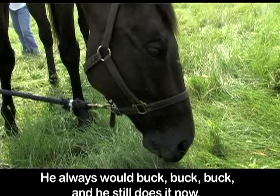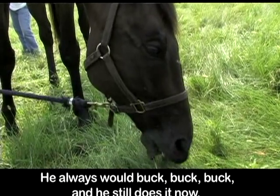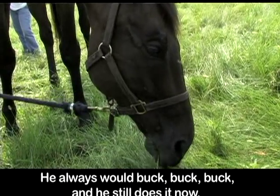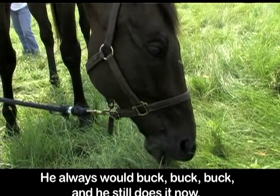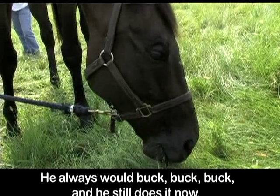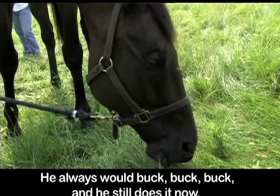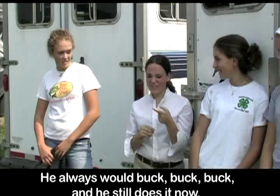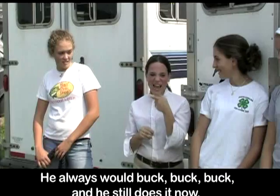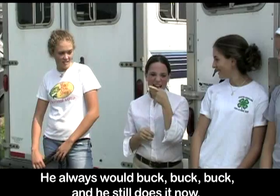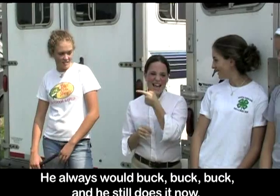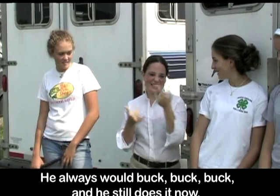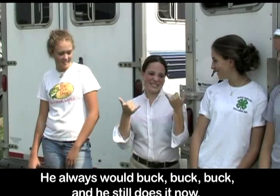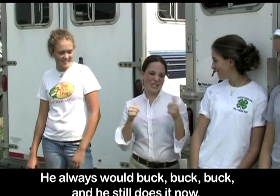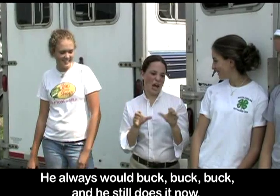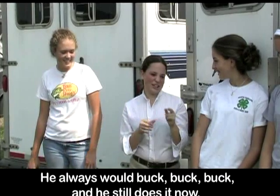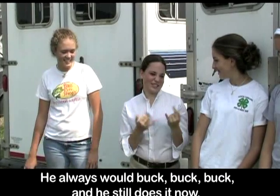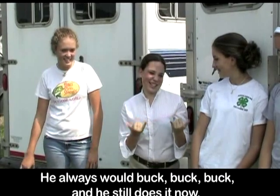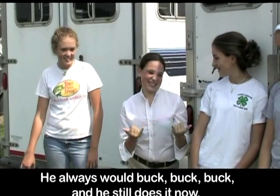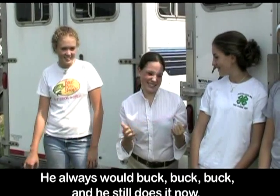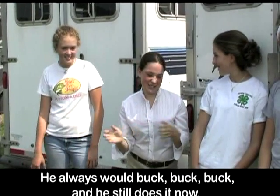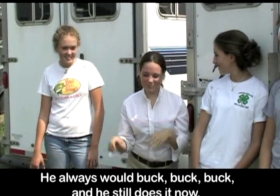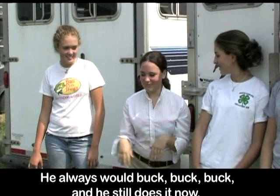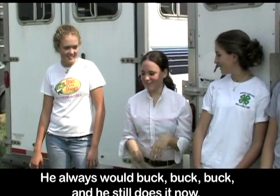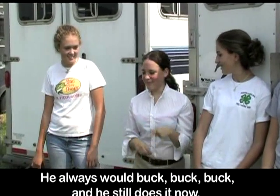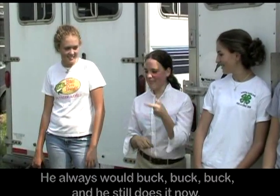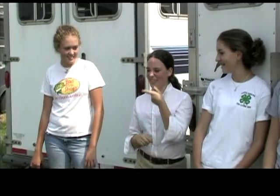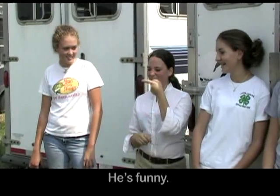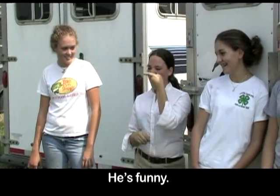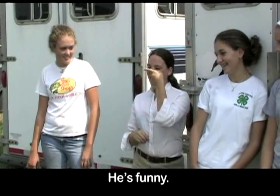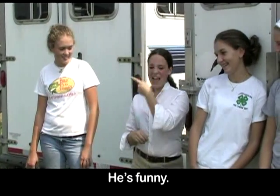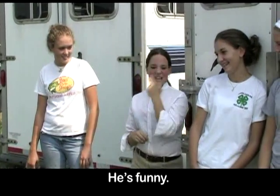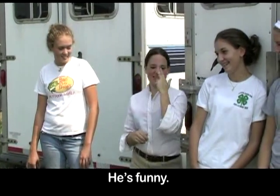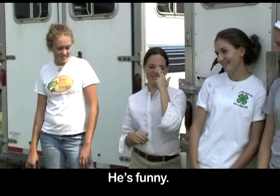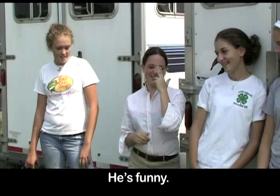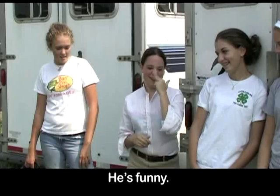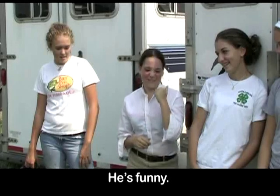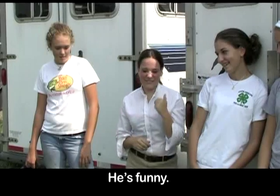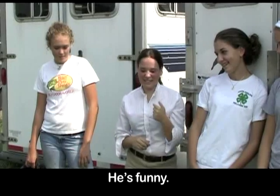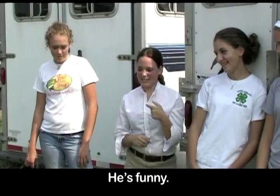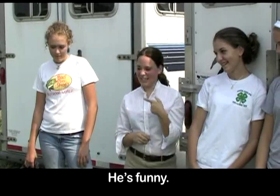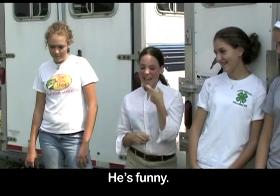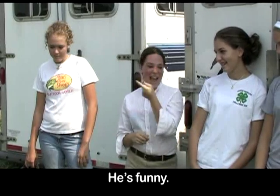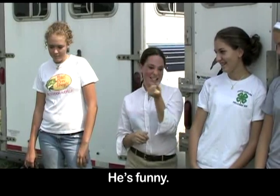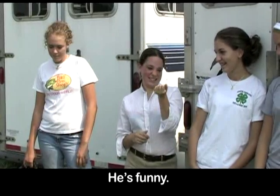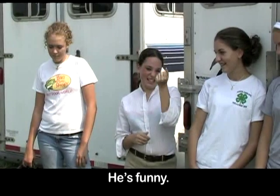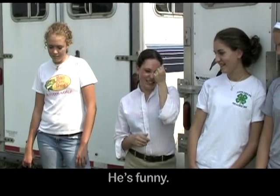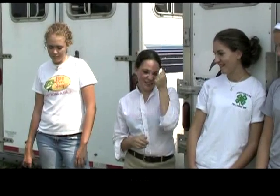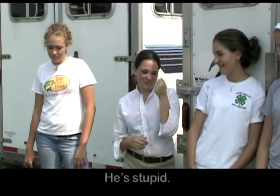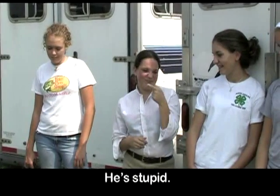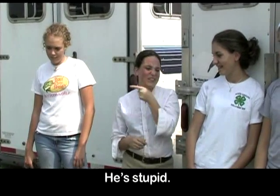buck, buck, and he still does it now. He's funny. He's